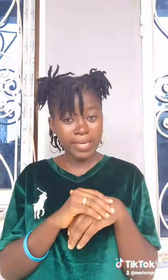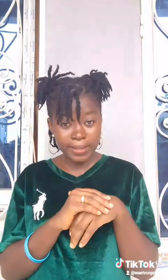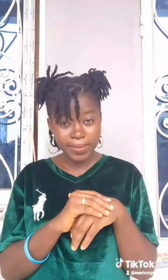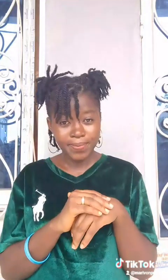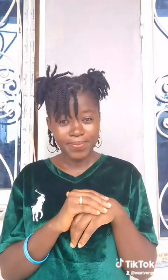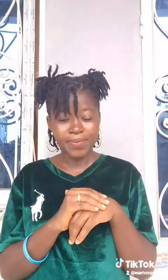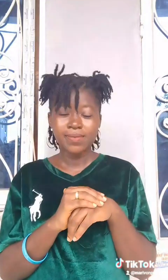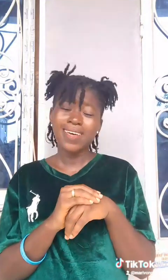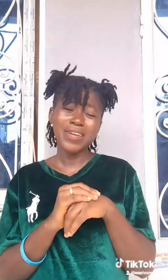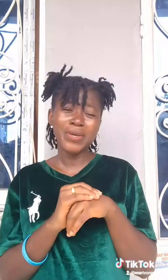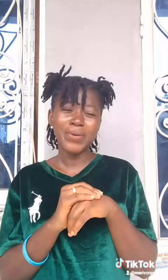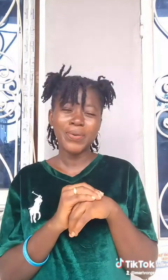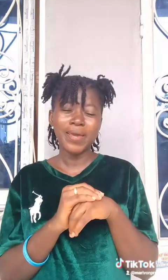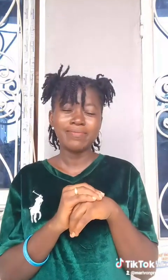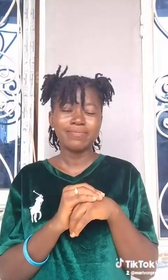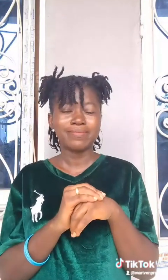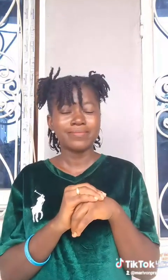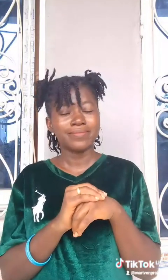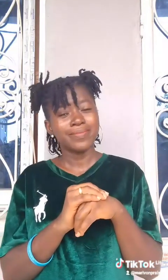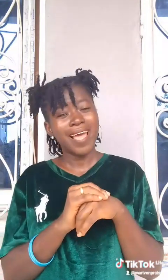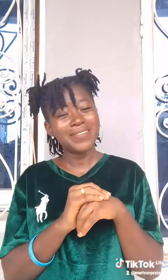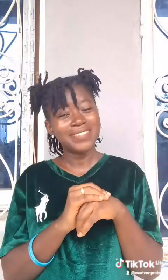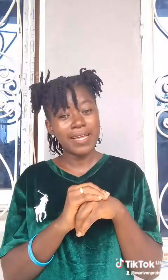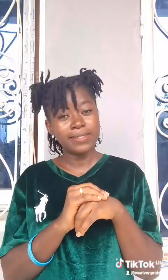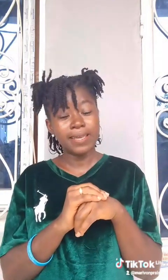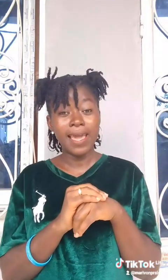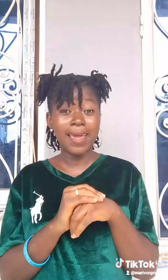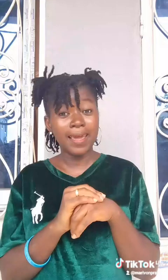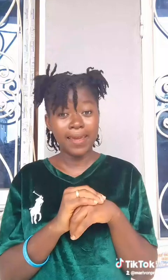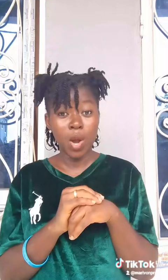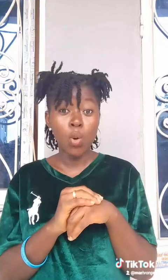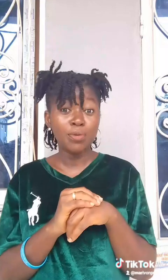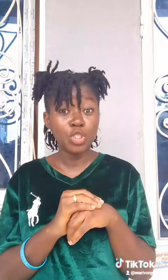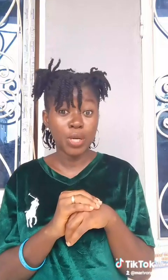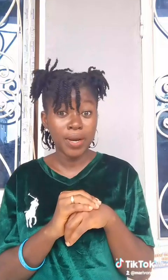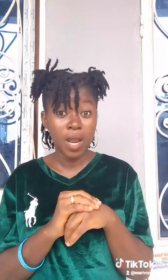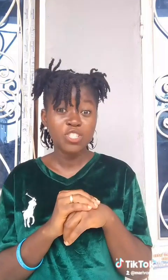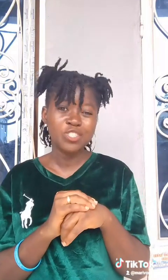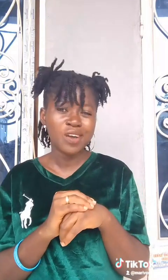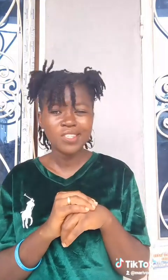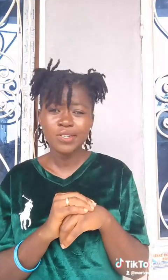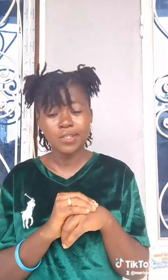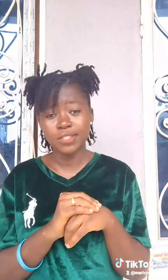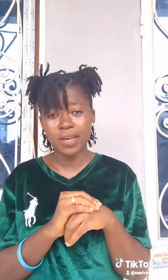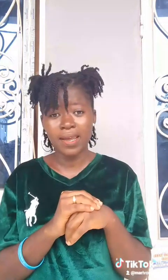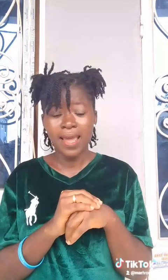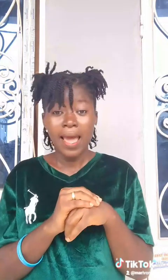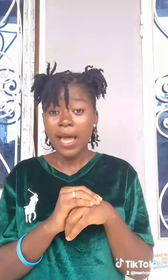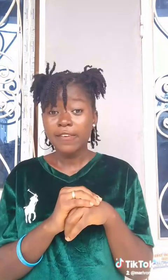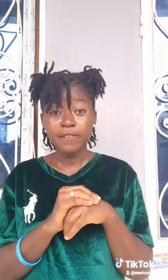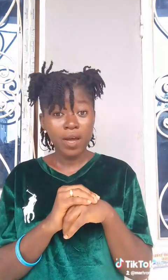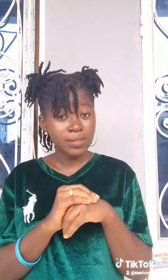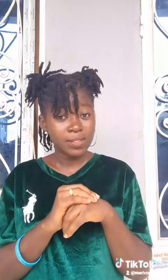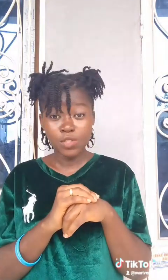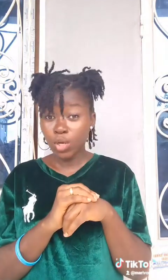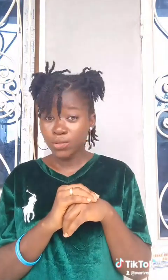proceed. Thank you and have a nice day. Hey. Hope you share. Share. And of course, if you don't